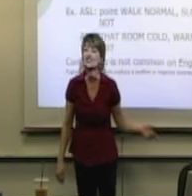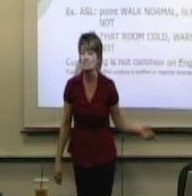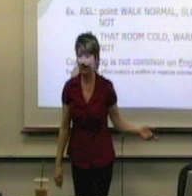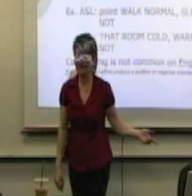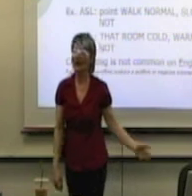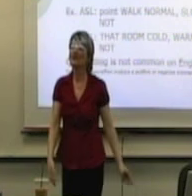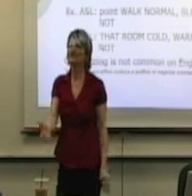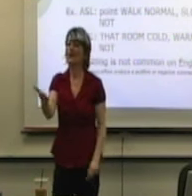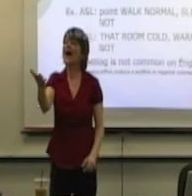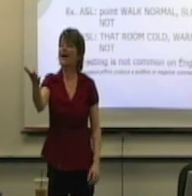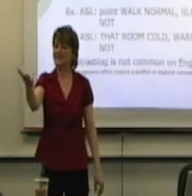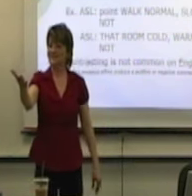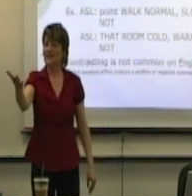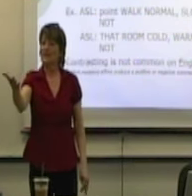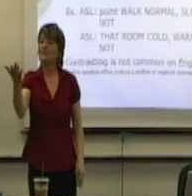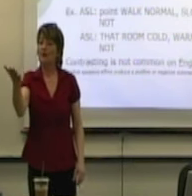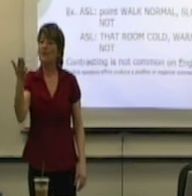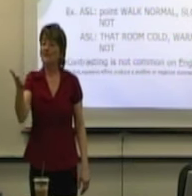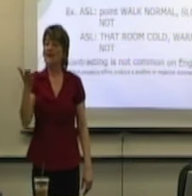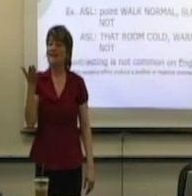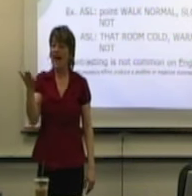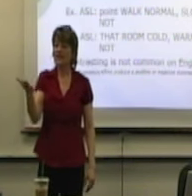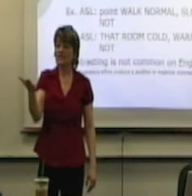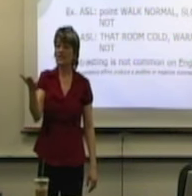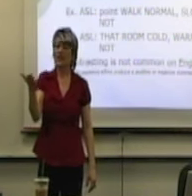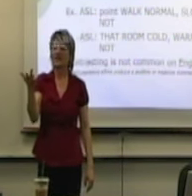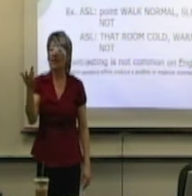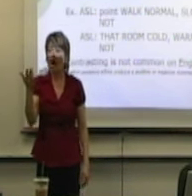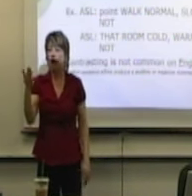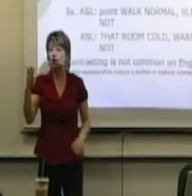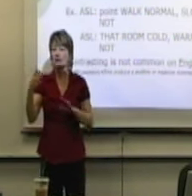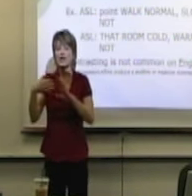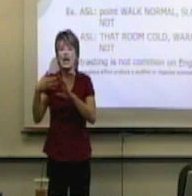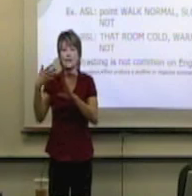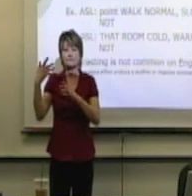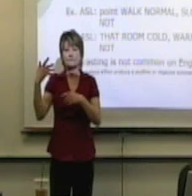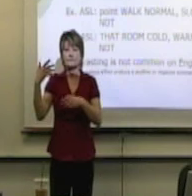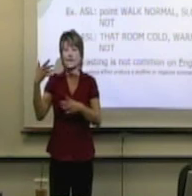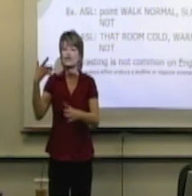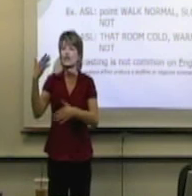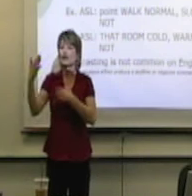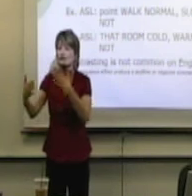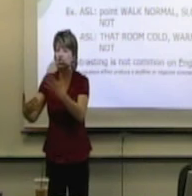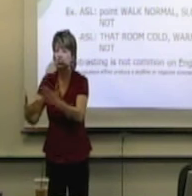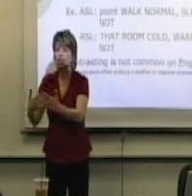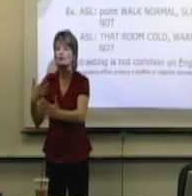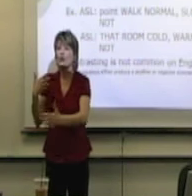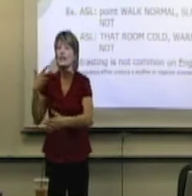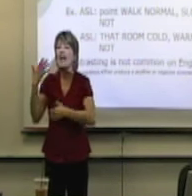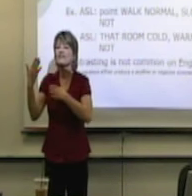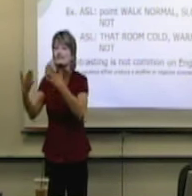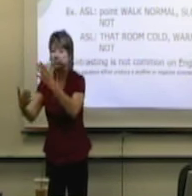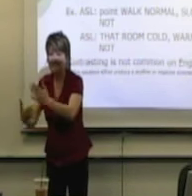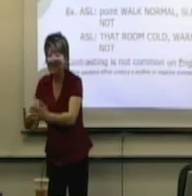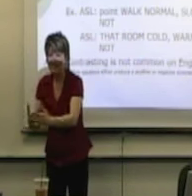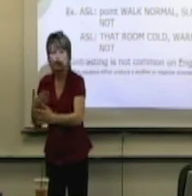adjective. So yes, some of those adjectives are degrees, or showing emphasis.